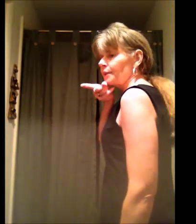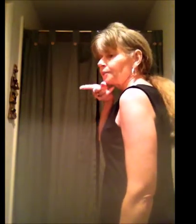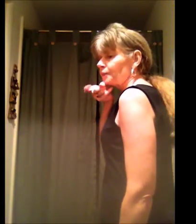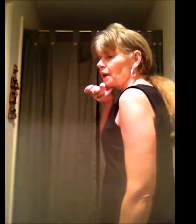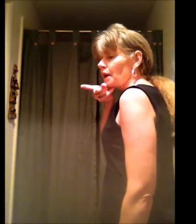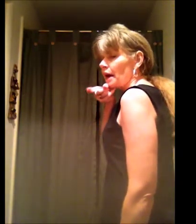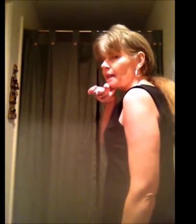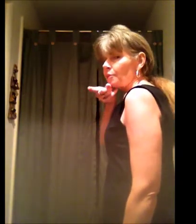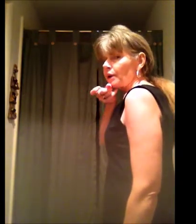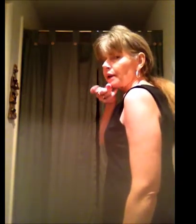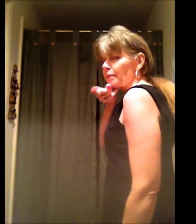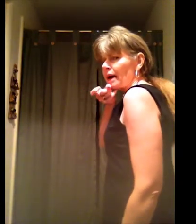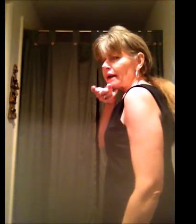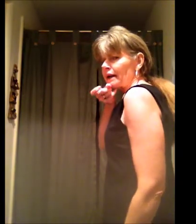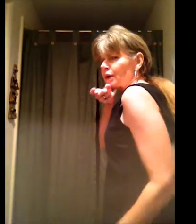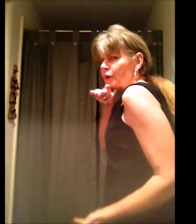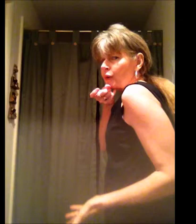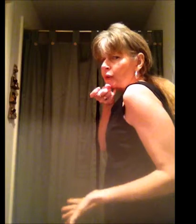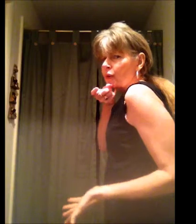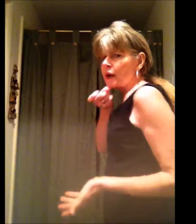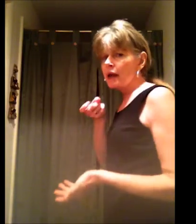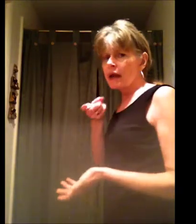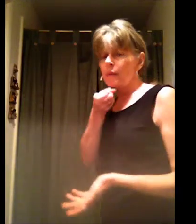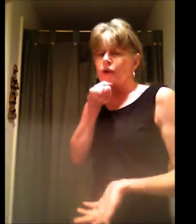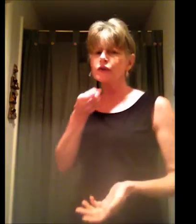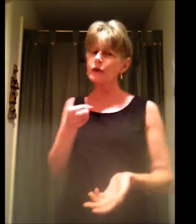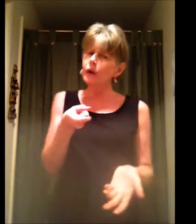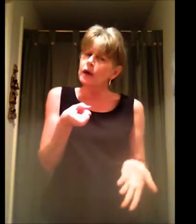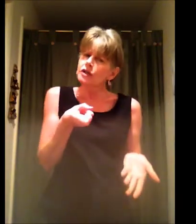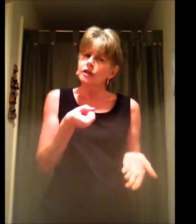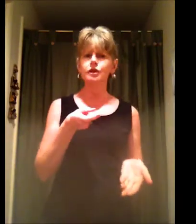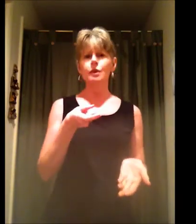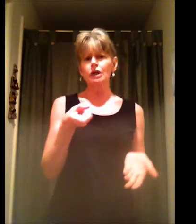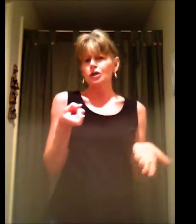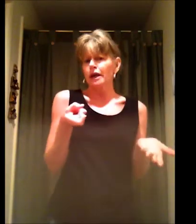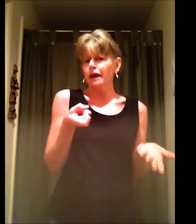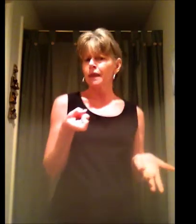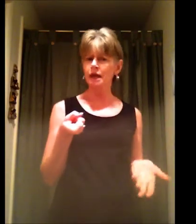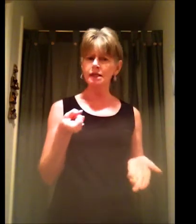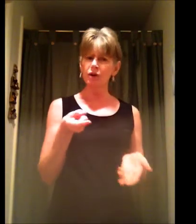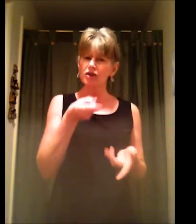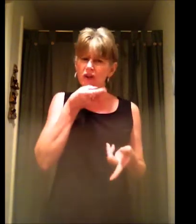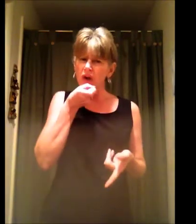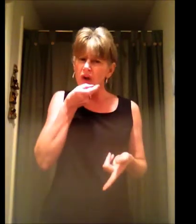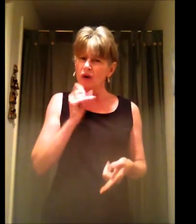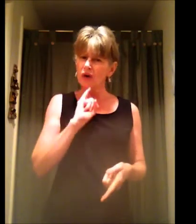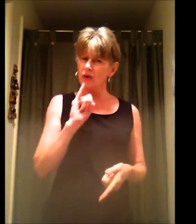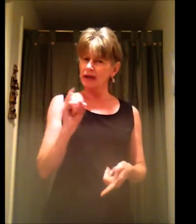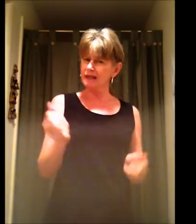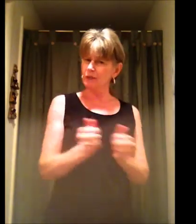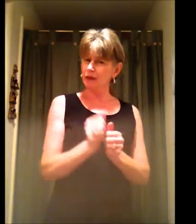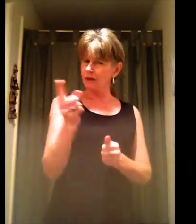someone and then bringing it back in, who. And when you're doing questions, you want to try and get that expression, who is with